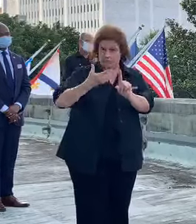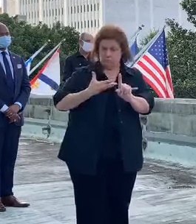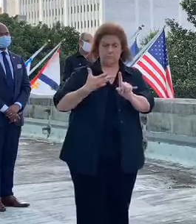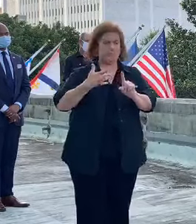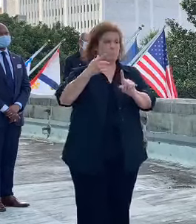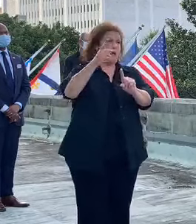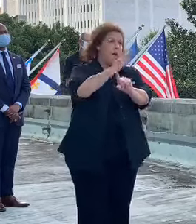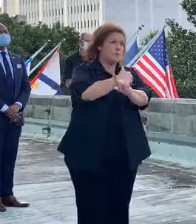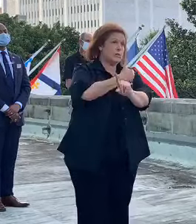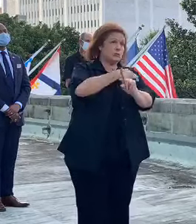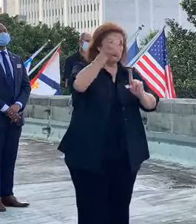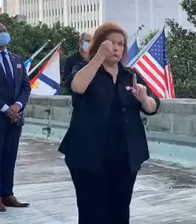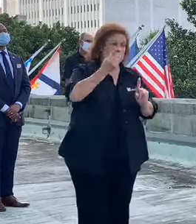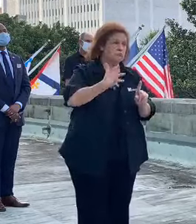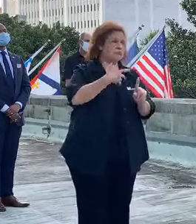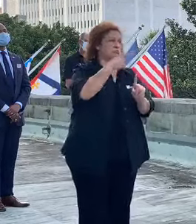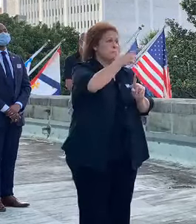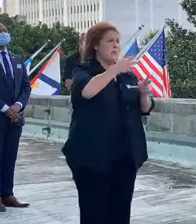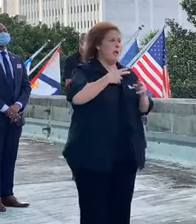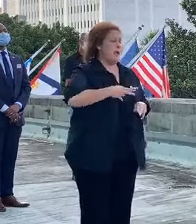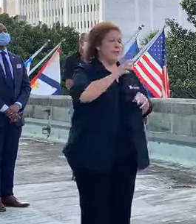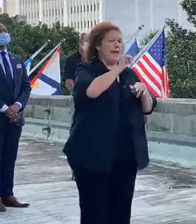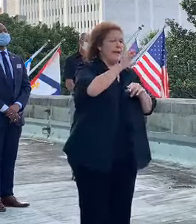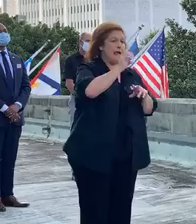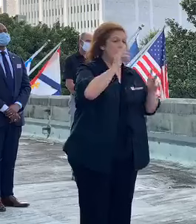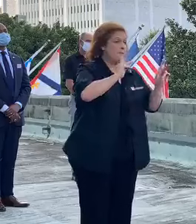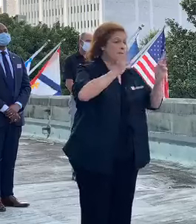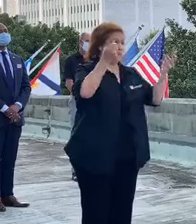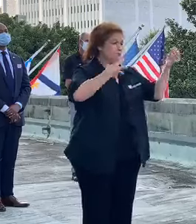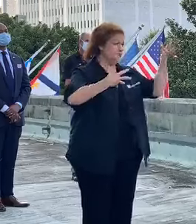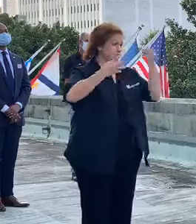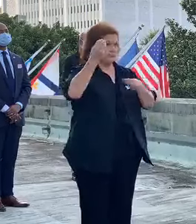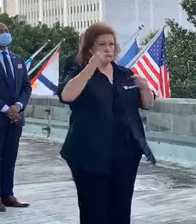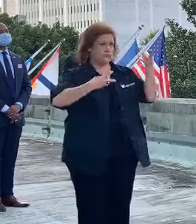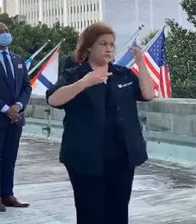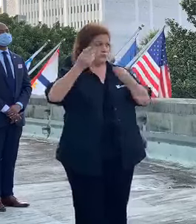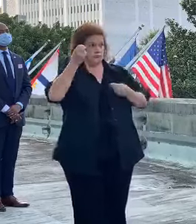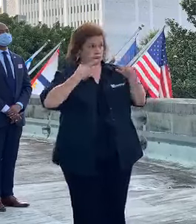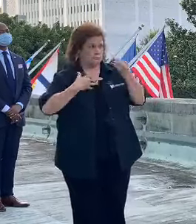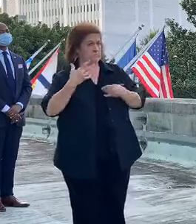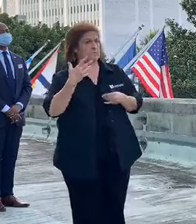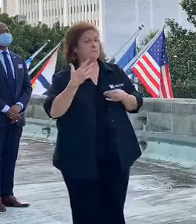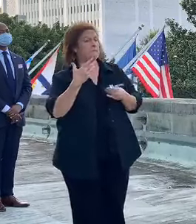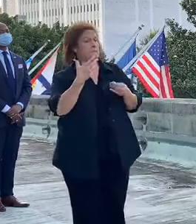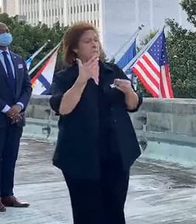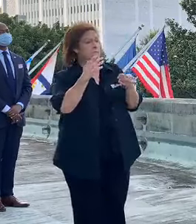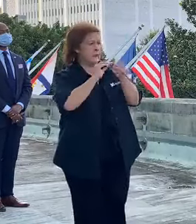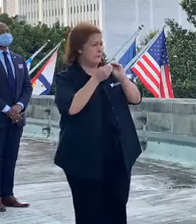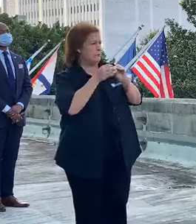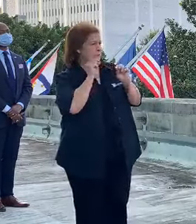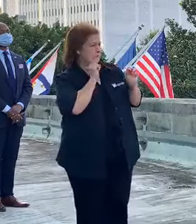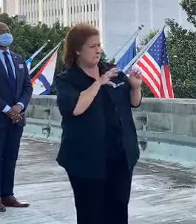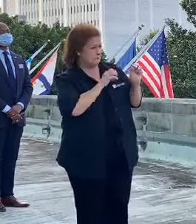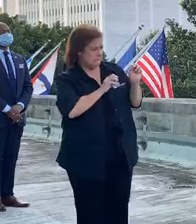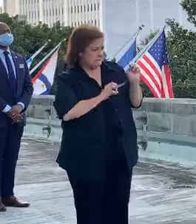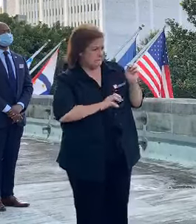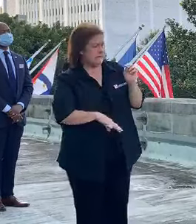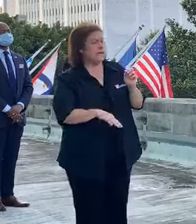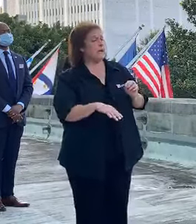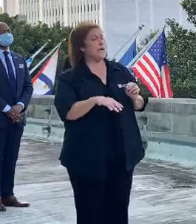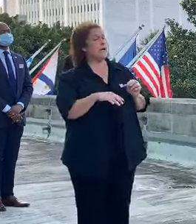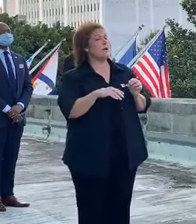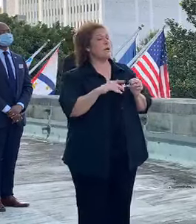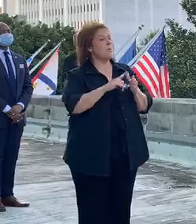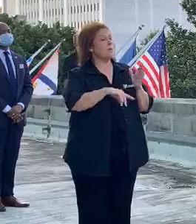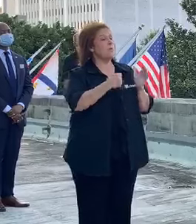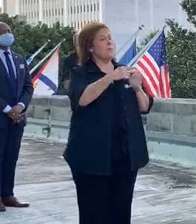from hospitals and healthcare facilities, all of that on a daily basis. There's also the potential to do what some other